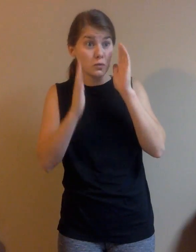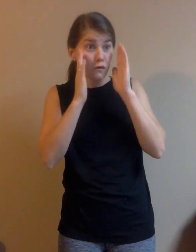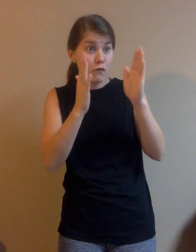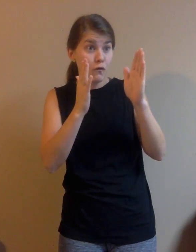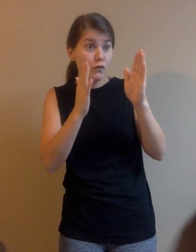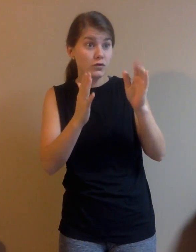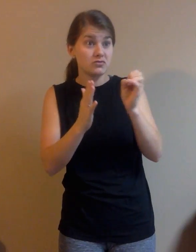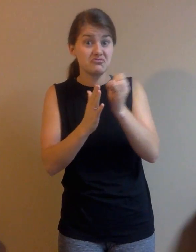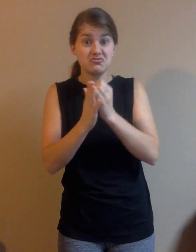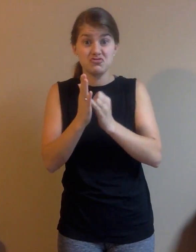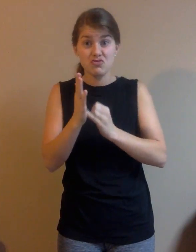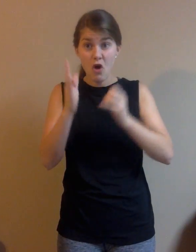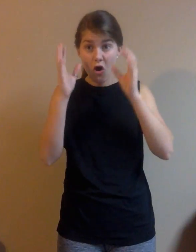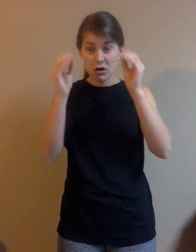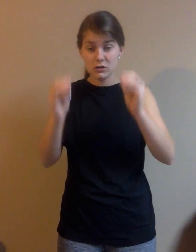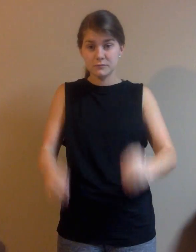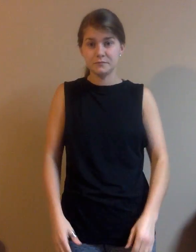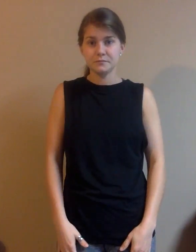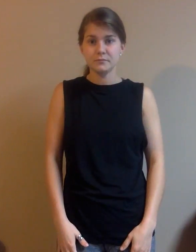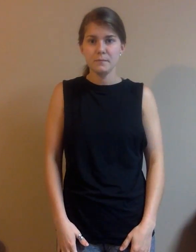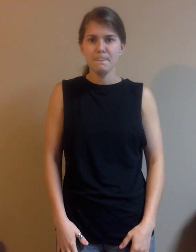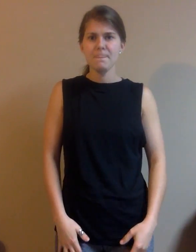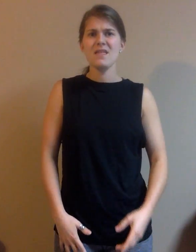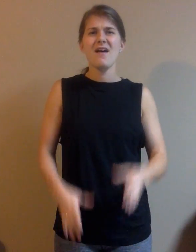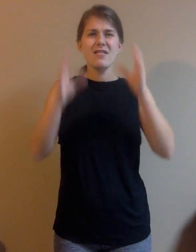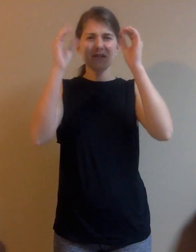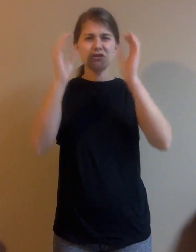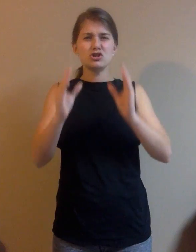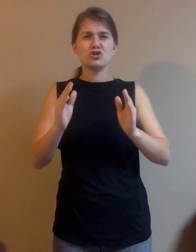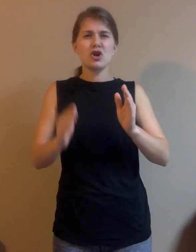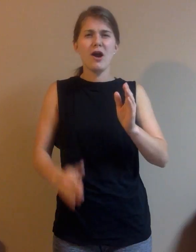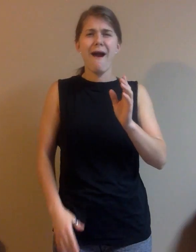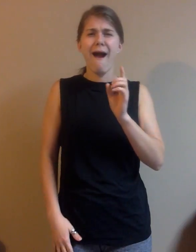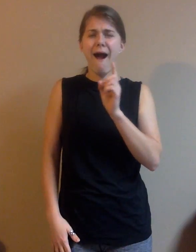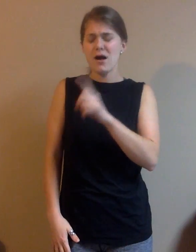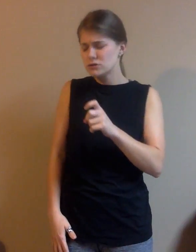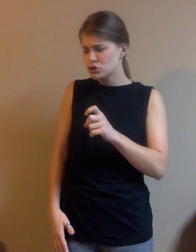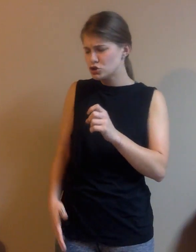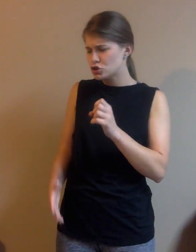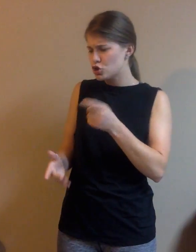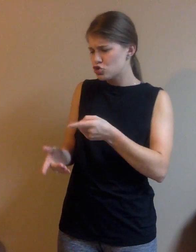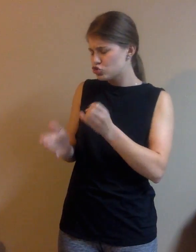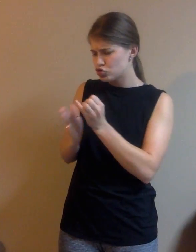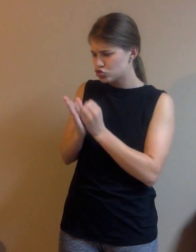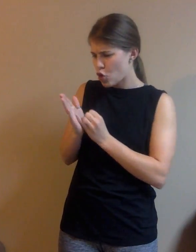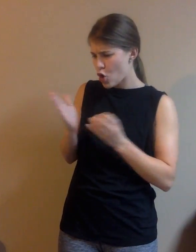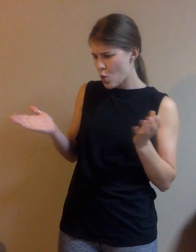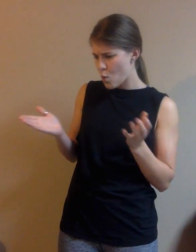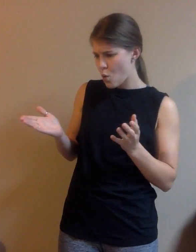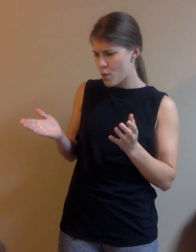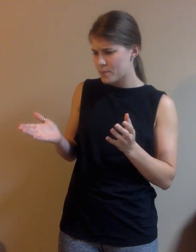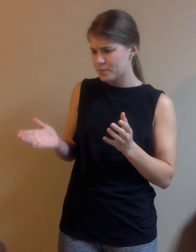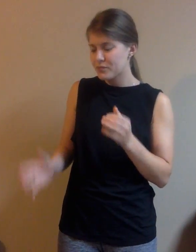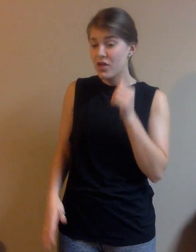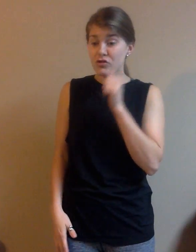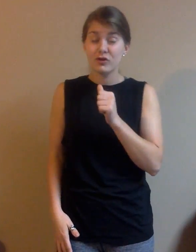And the girl said, I'm drawing a picture of God. And the teacher said, but nobody knows what God looks like. And the girl said, they will in